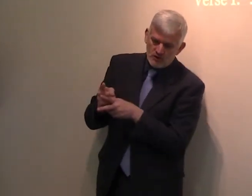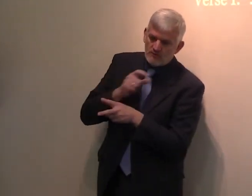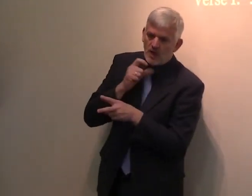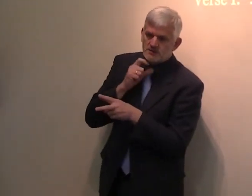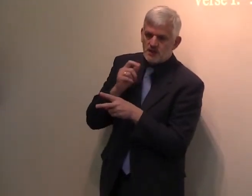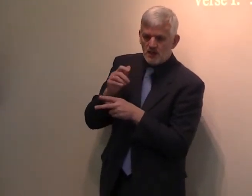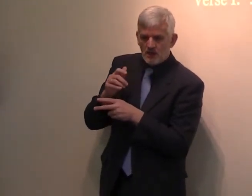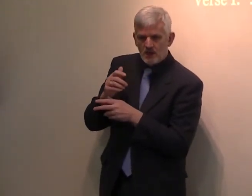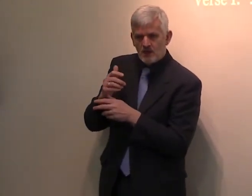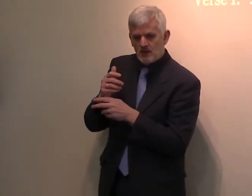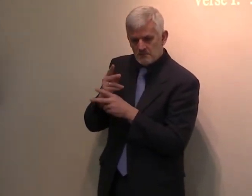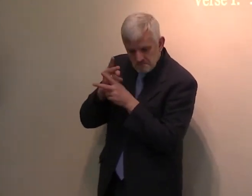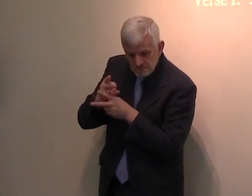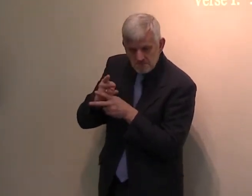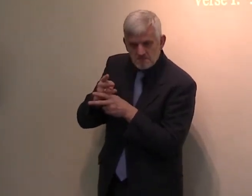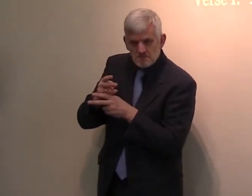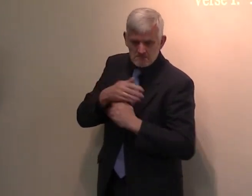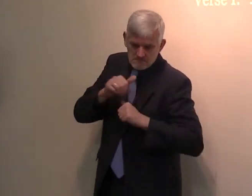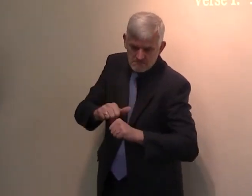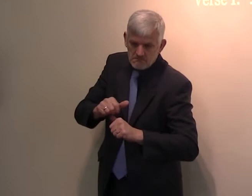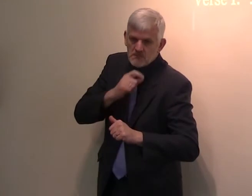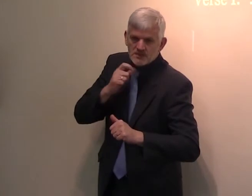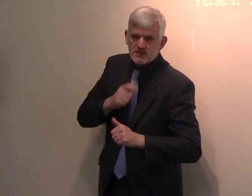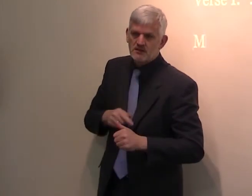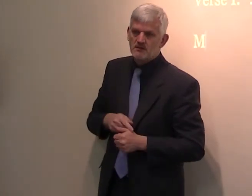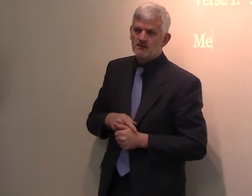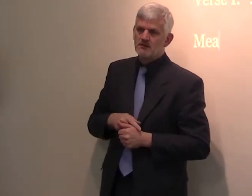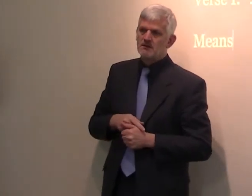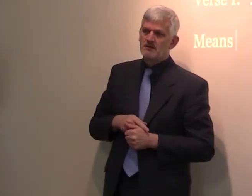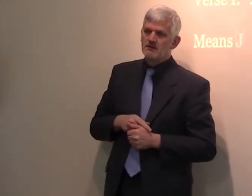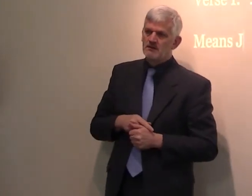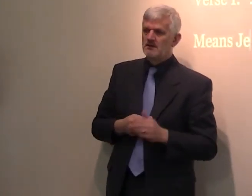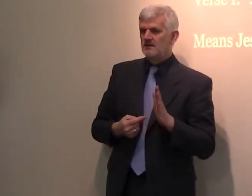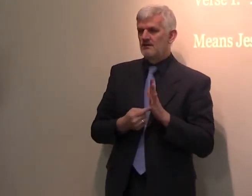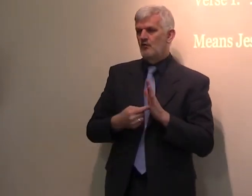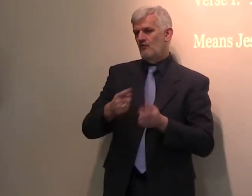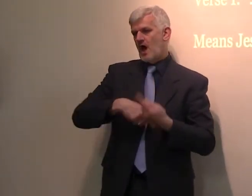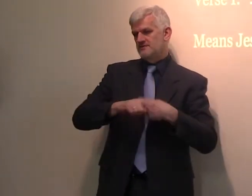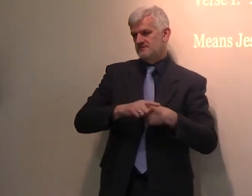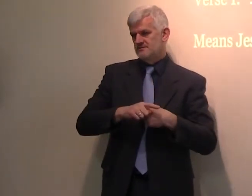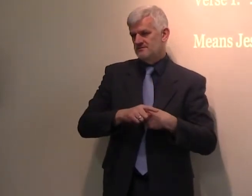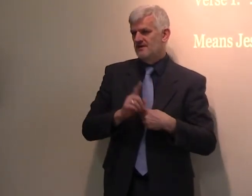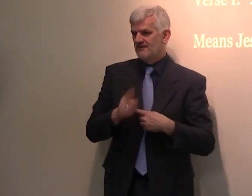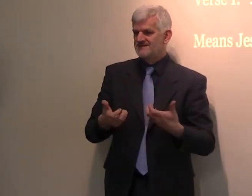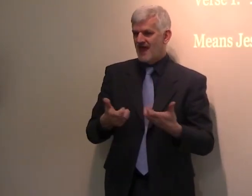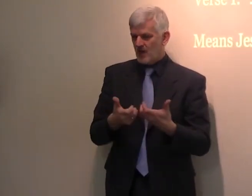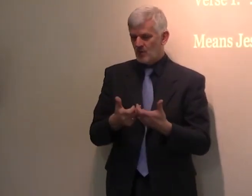very important about the description he gives to the Church of Sardis. That's the autoportrait of the Lord Jesus